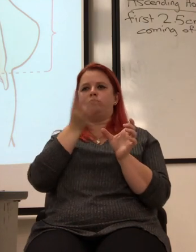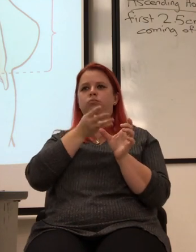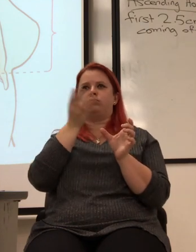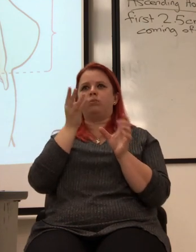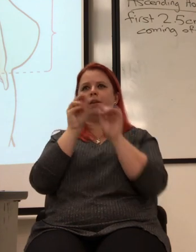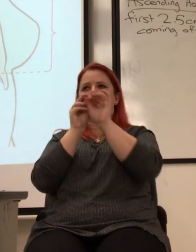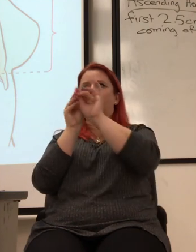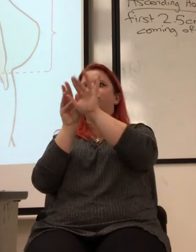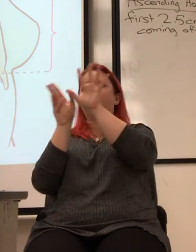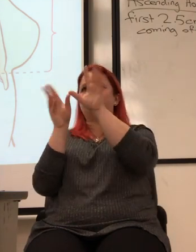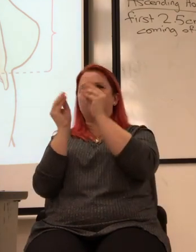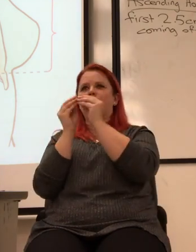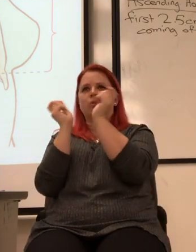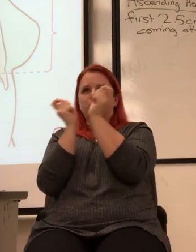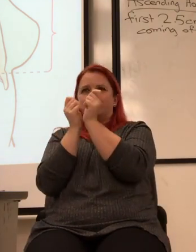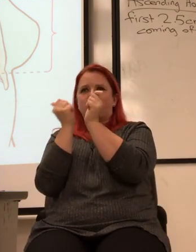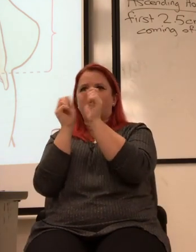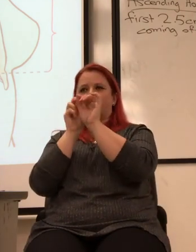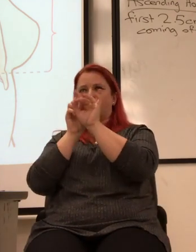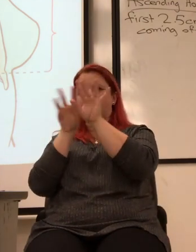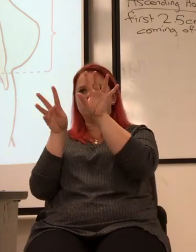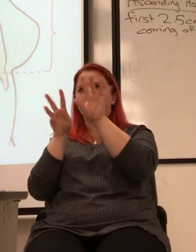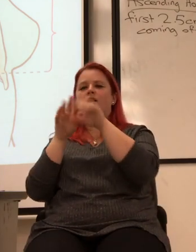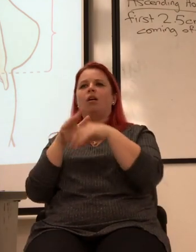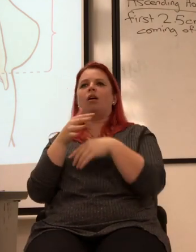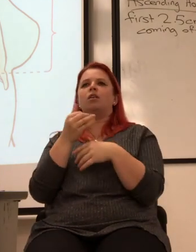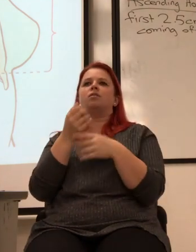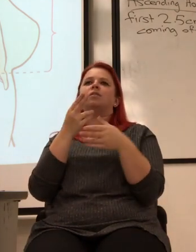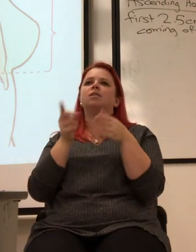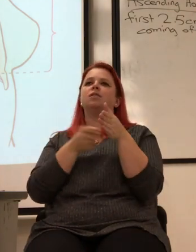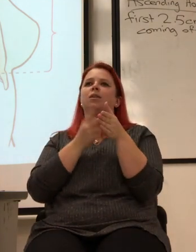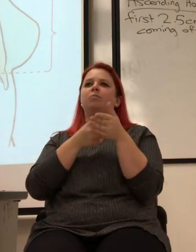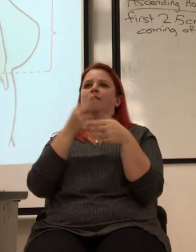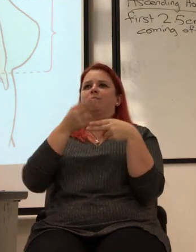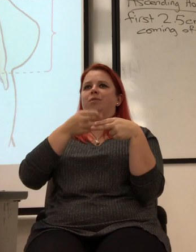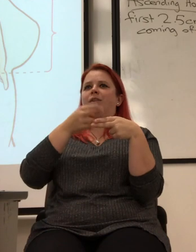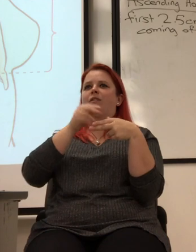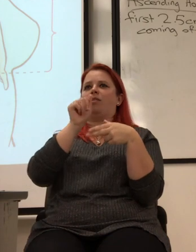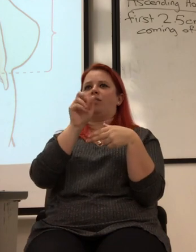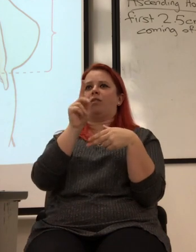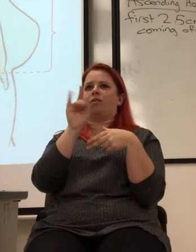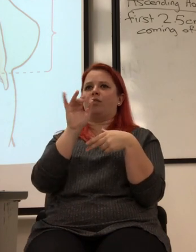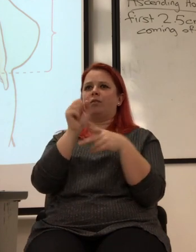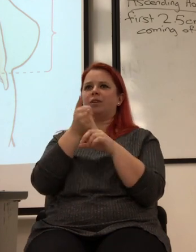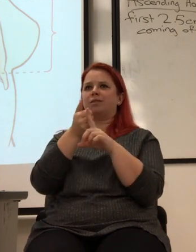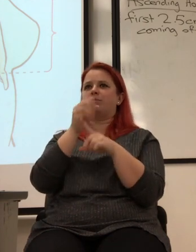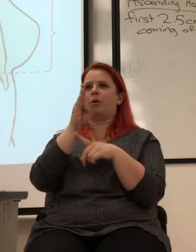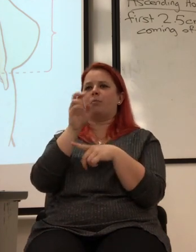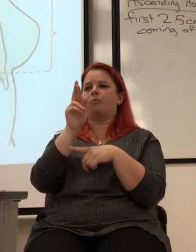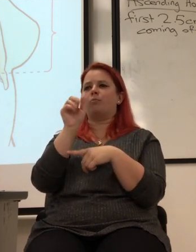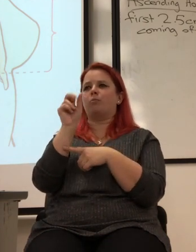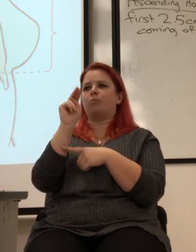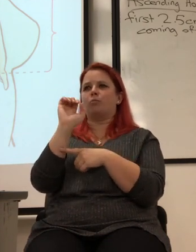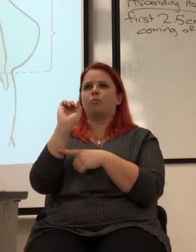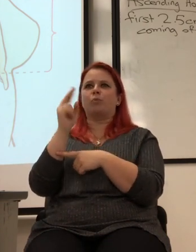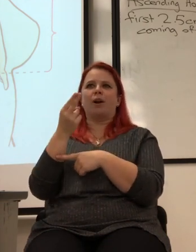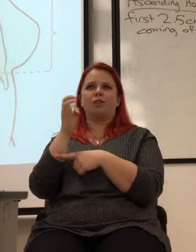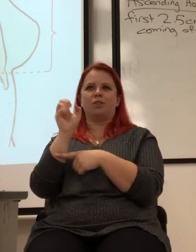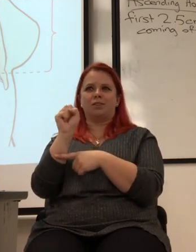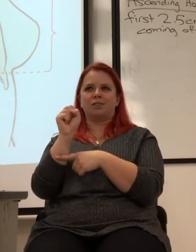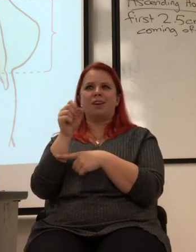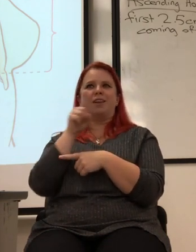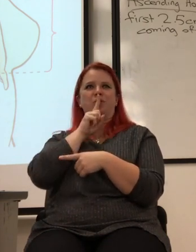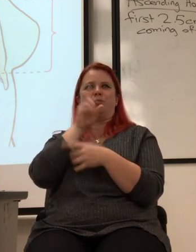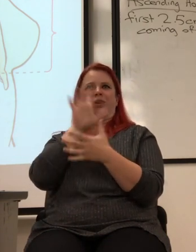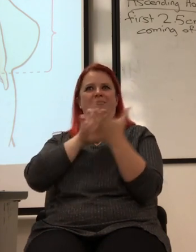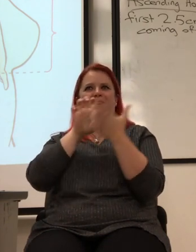little branch. Sometimes they call arteries branches. And that really confuses students. I thought it